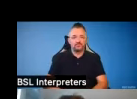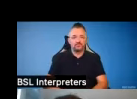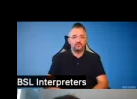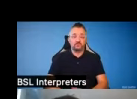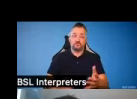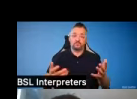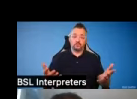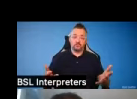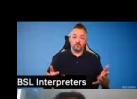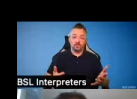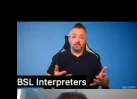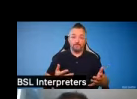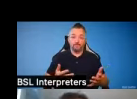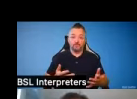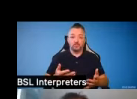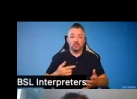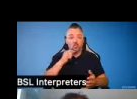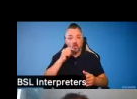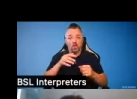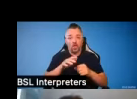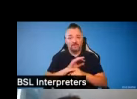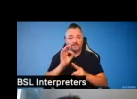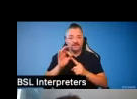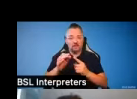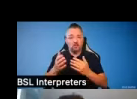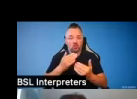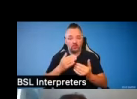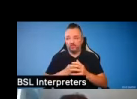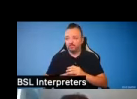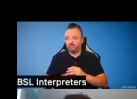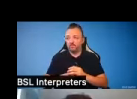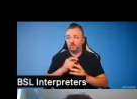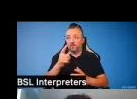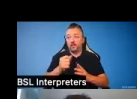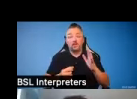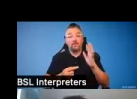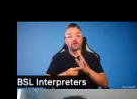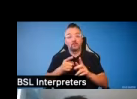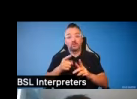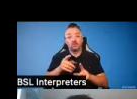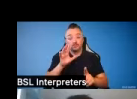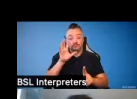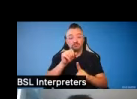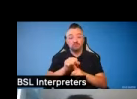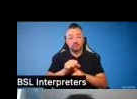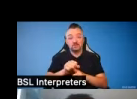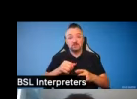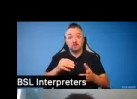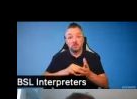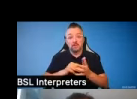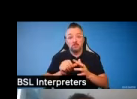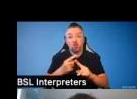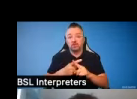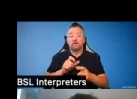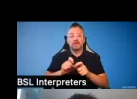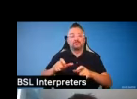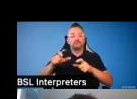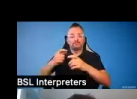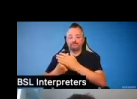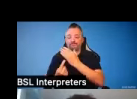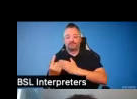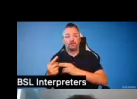So we'll go into this in a bit more detail, but the main things to know is if you're diagnosed with monkeypox, you're advised to isolate at home. A few